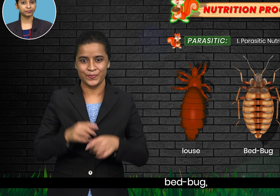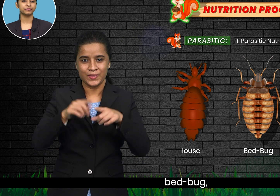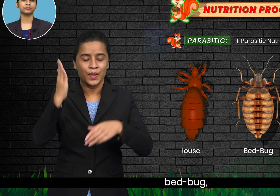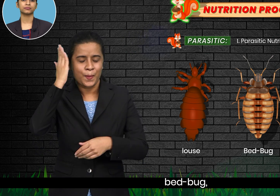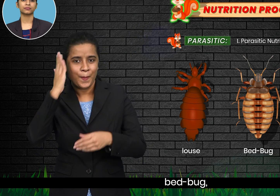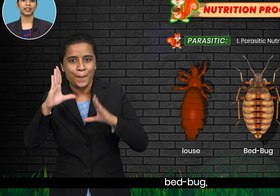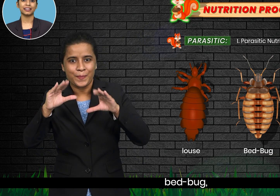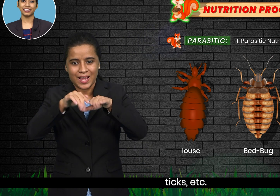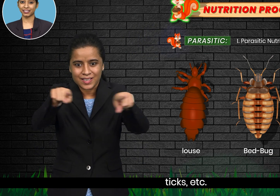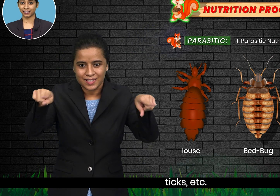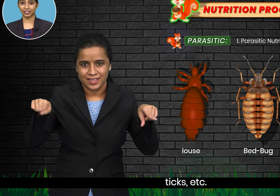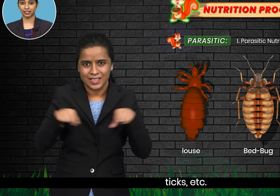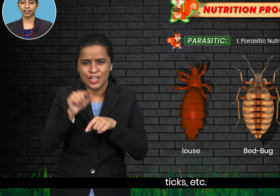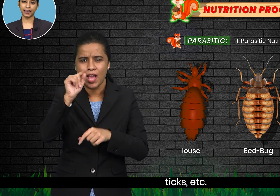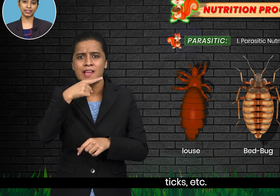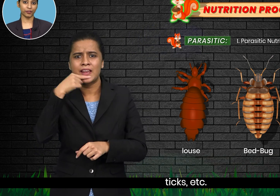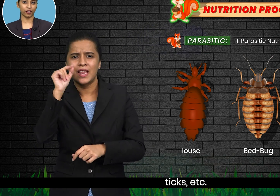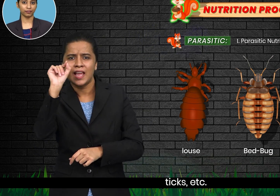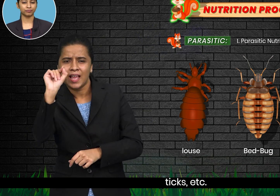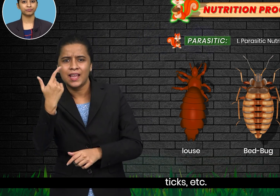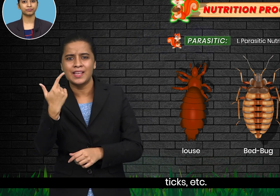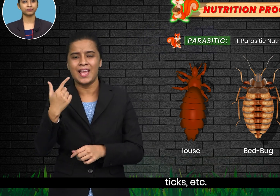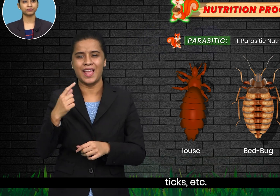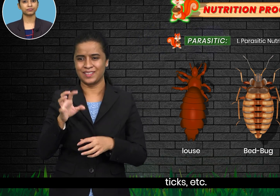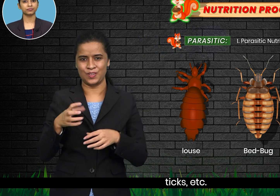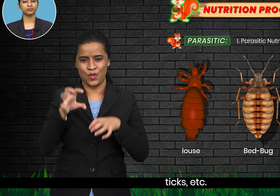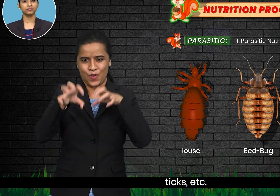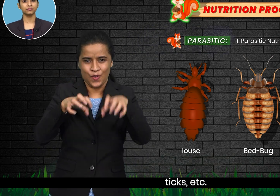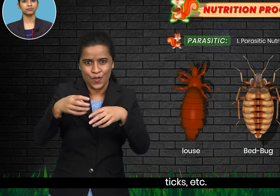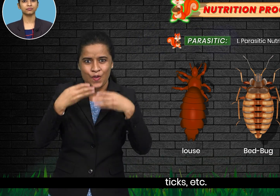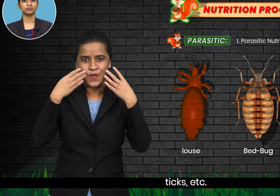bedbug, ticks, etc.